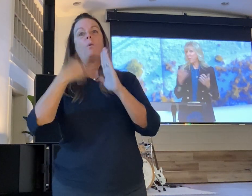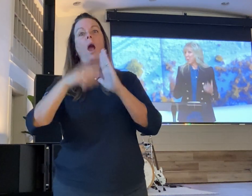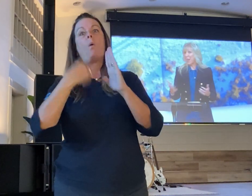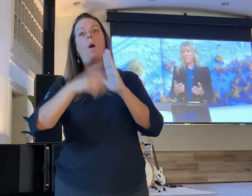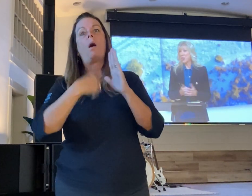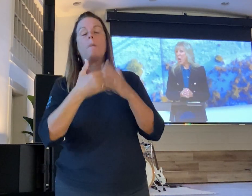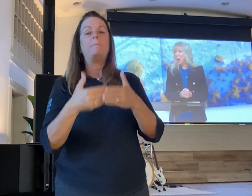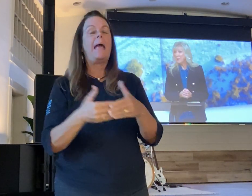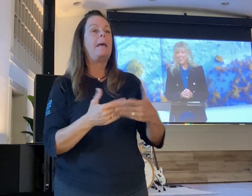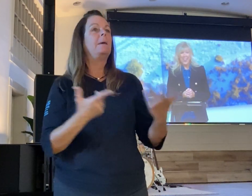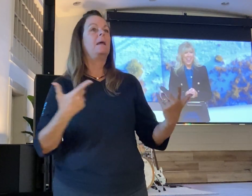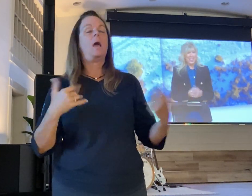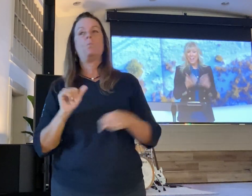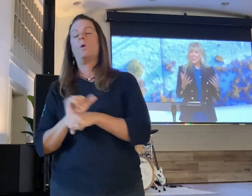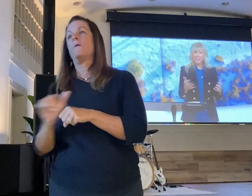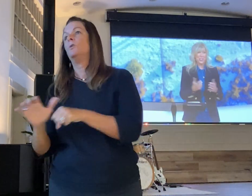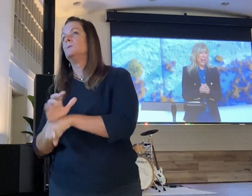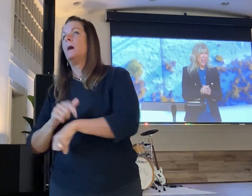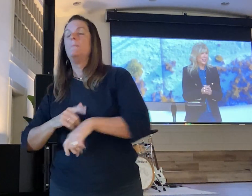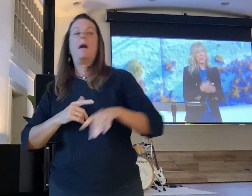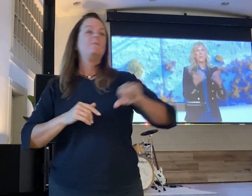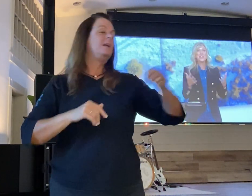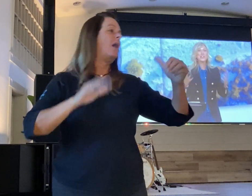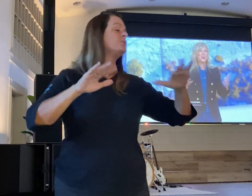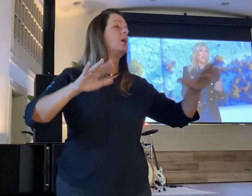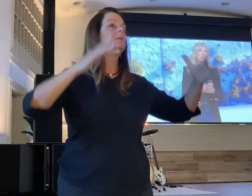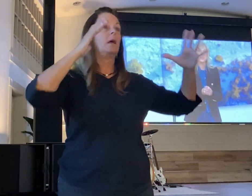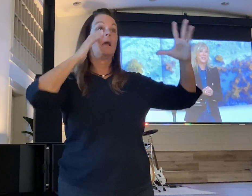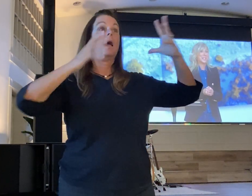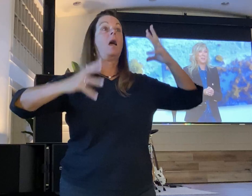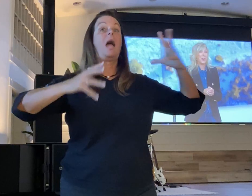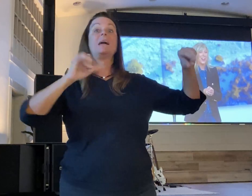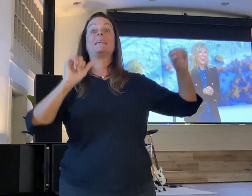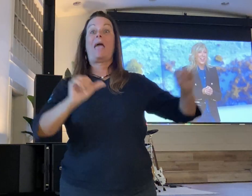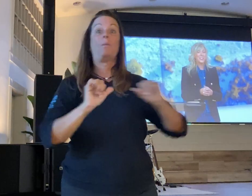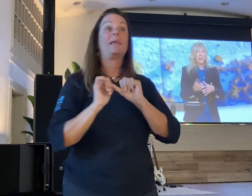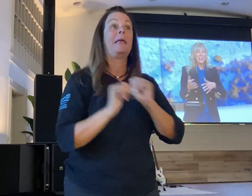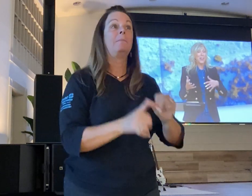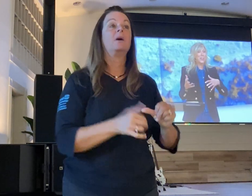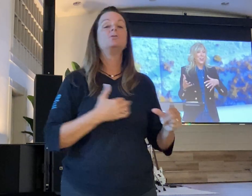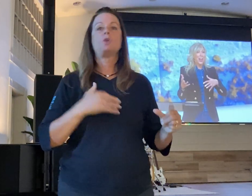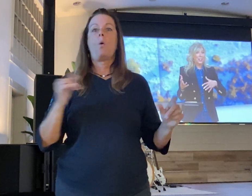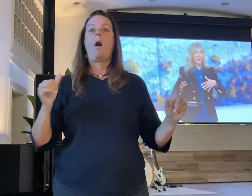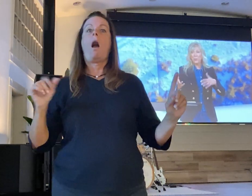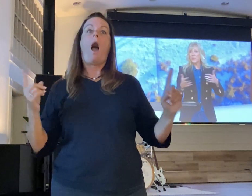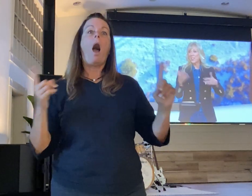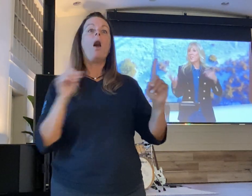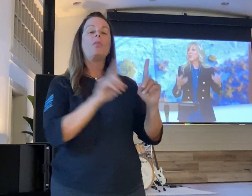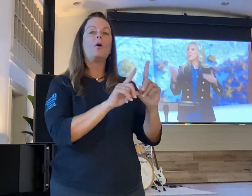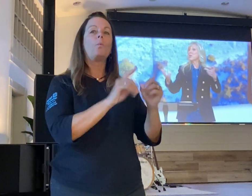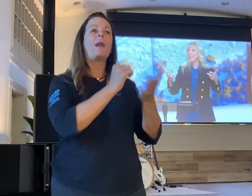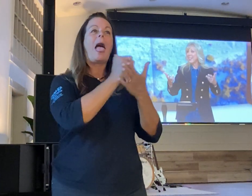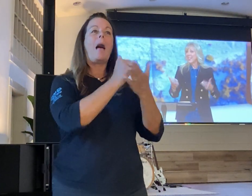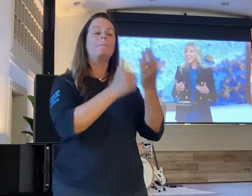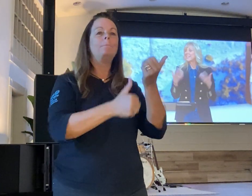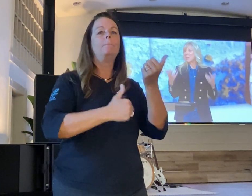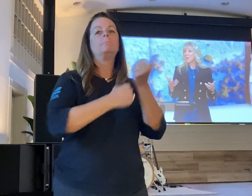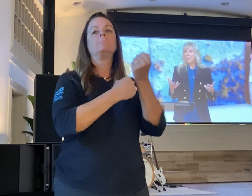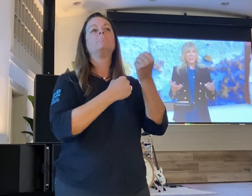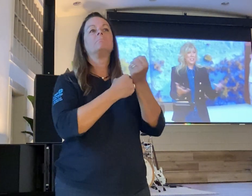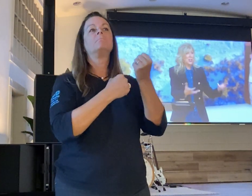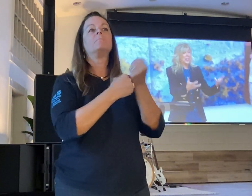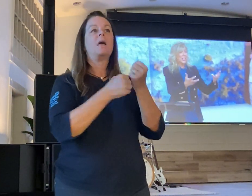And they have full-time jobs, and they have another child. They're like, we just don't know if we can do this anymore. And so another person in their